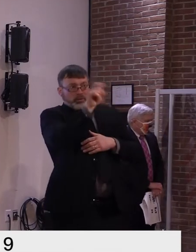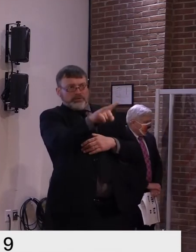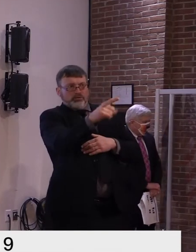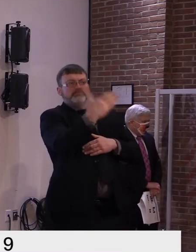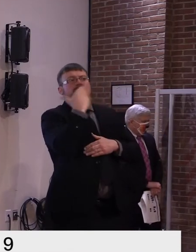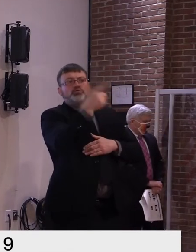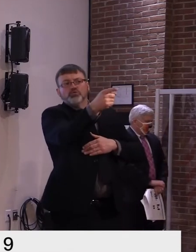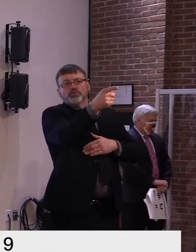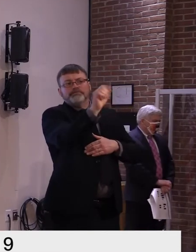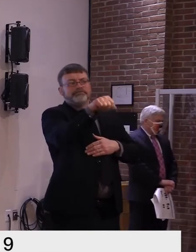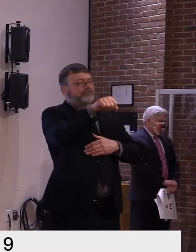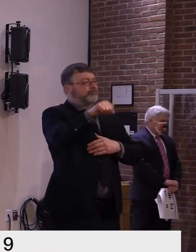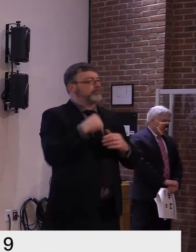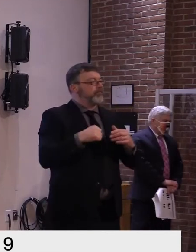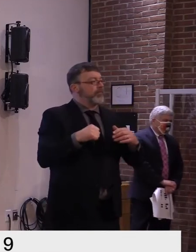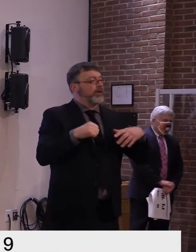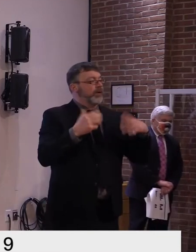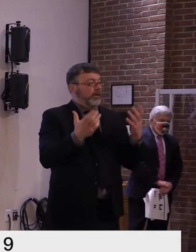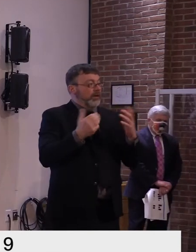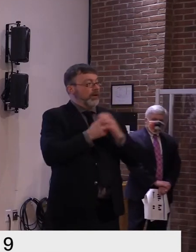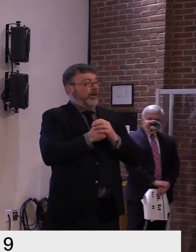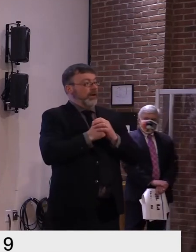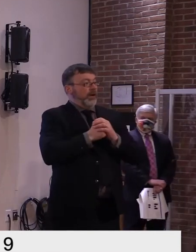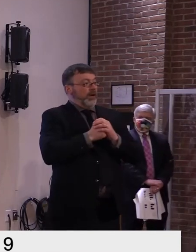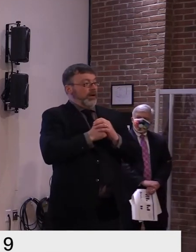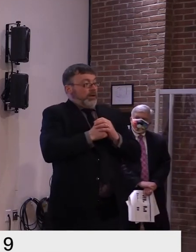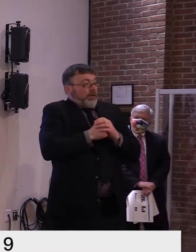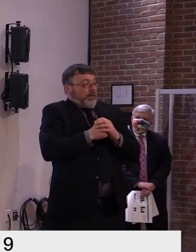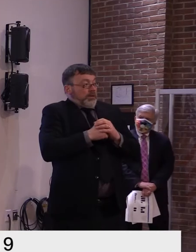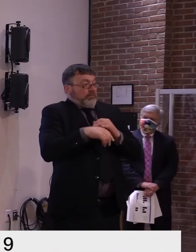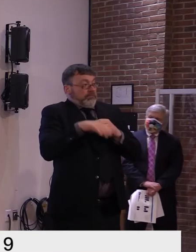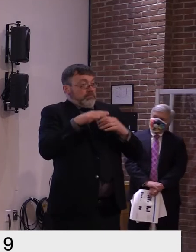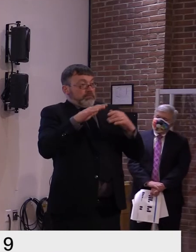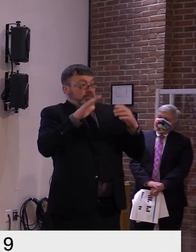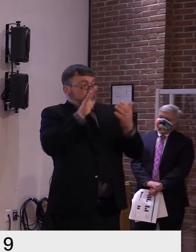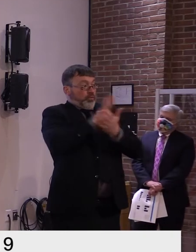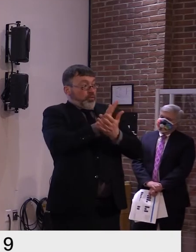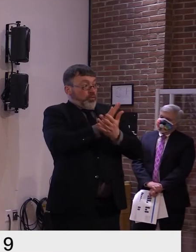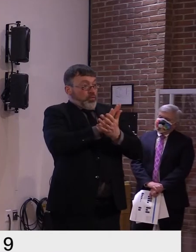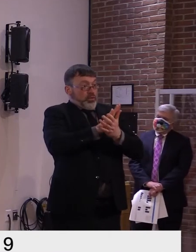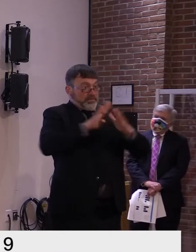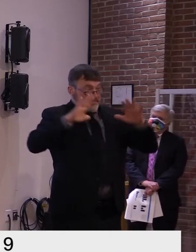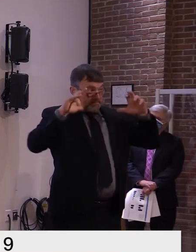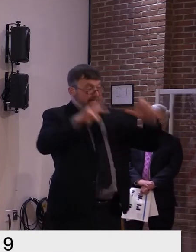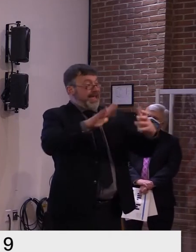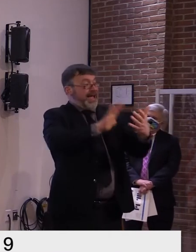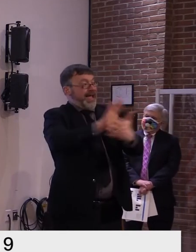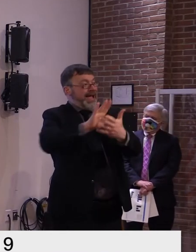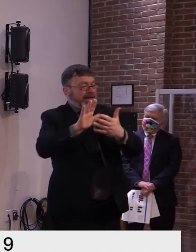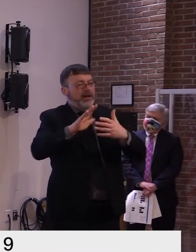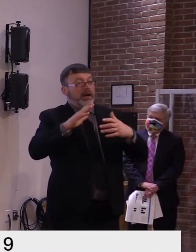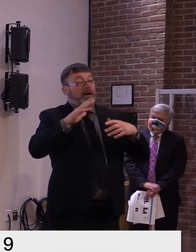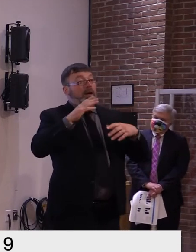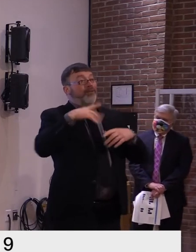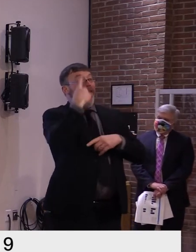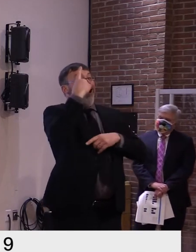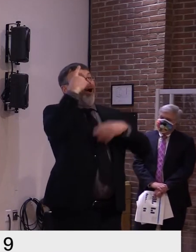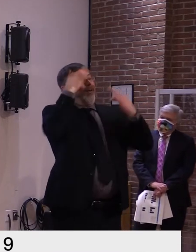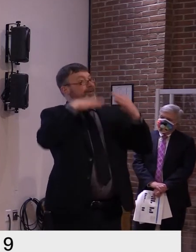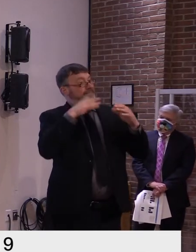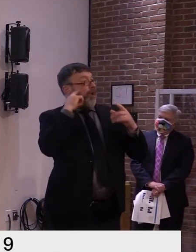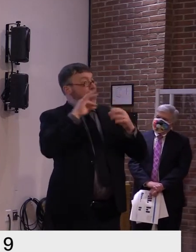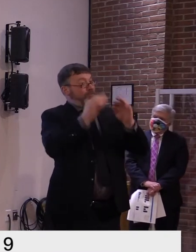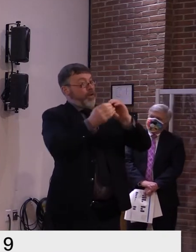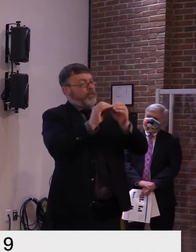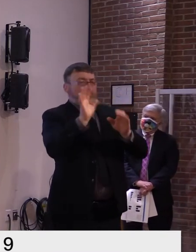certainly our ability to do in person is predicated on the conditions, you know, and I think to our credit as a state, I think one of the things we've done very well,